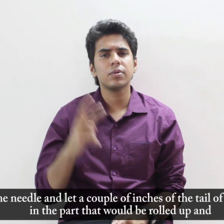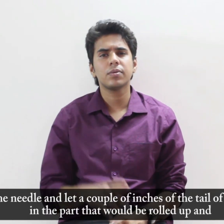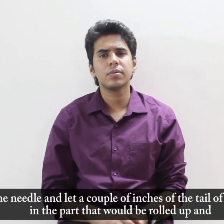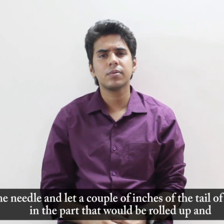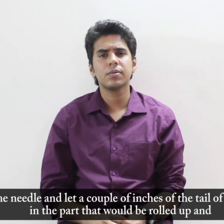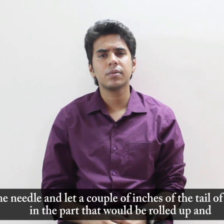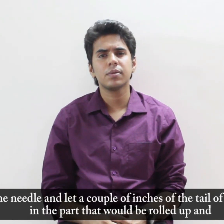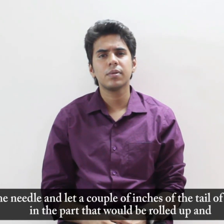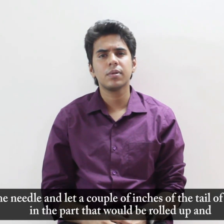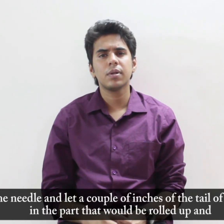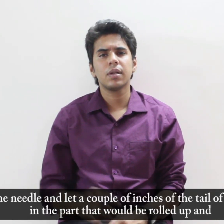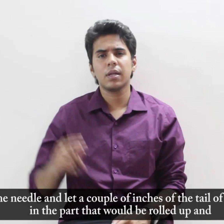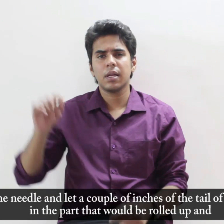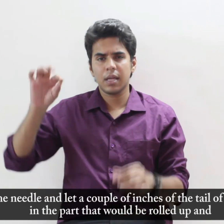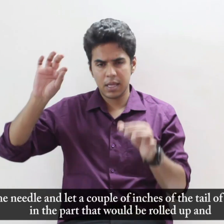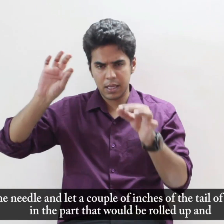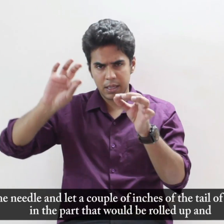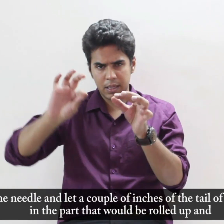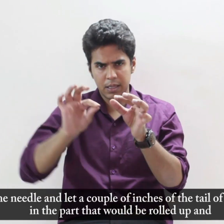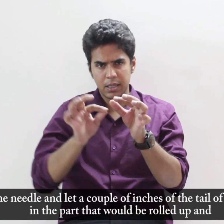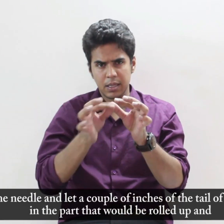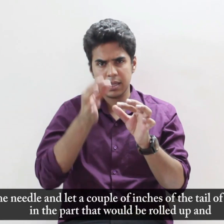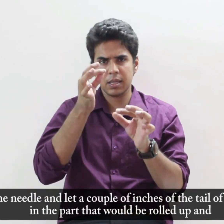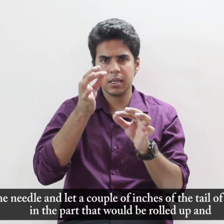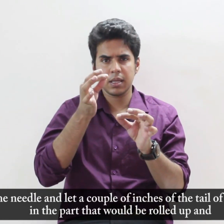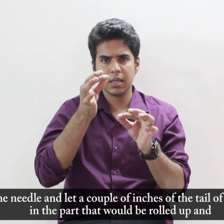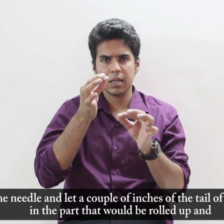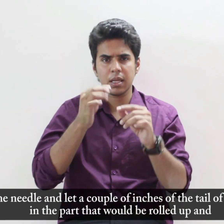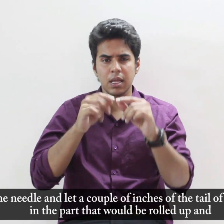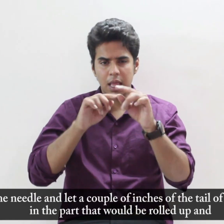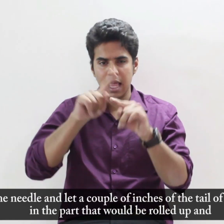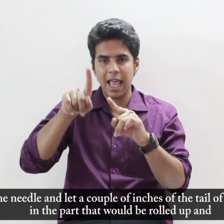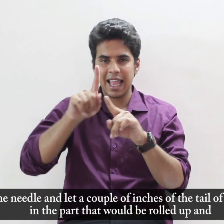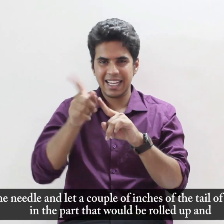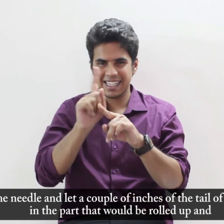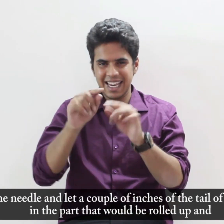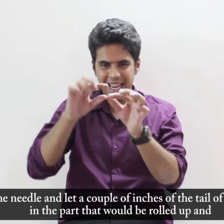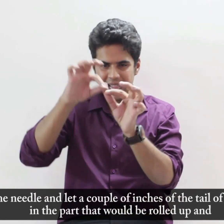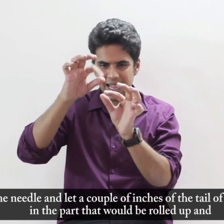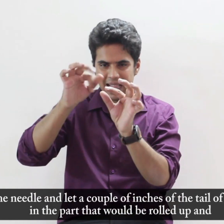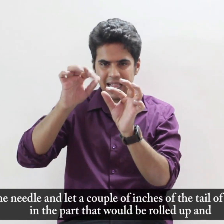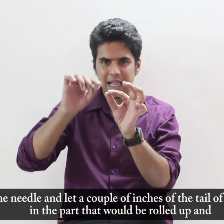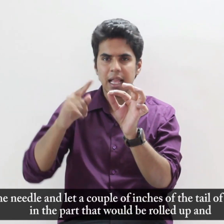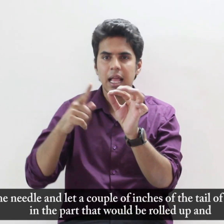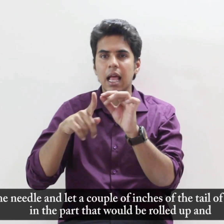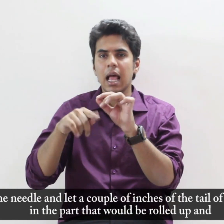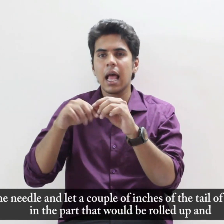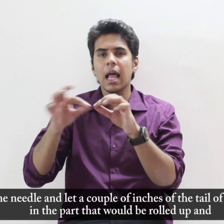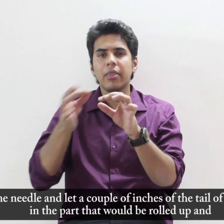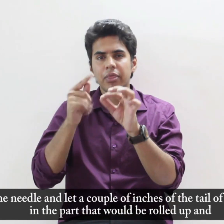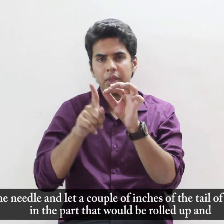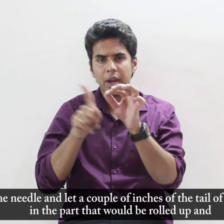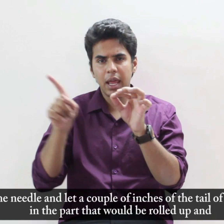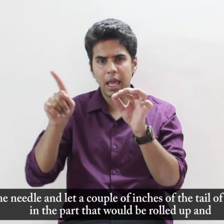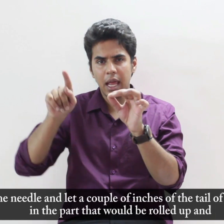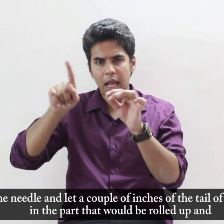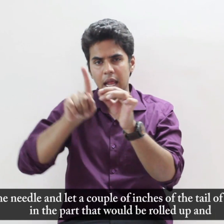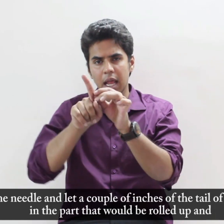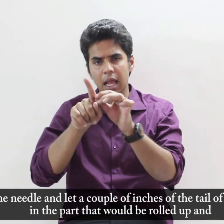Number 2. Enter the needle and let a couple of inches of the tail of the thread lay in the part that would be